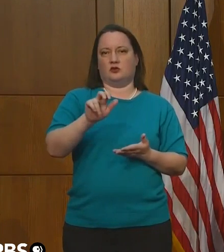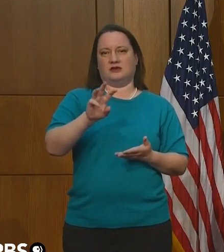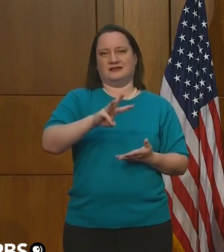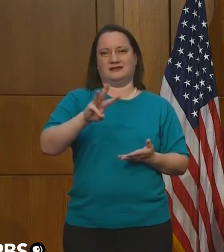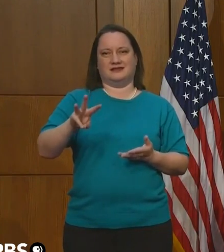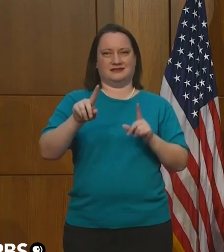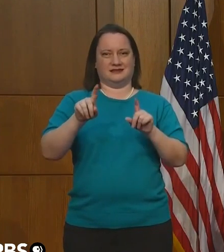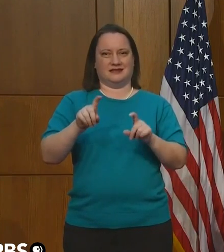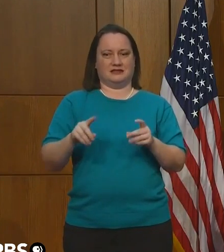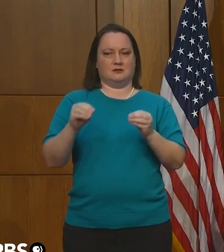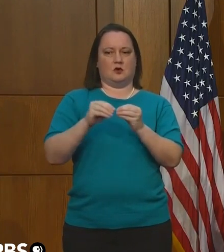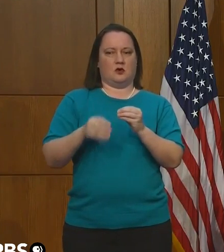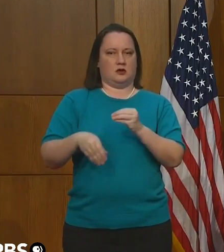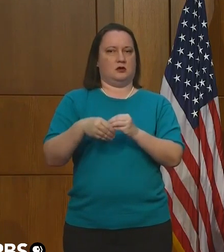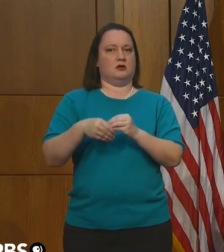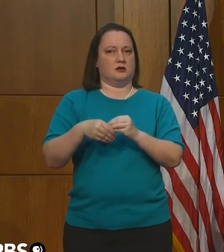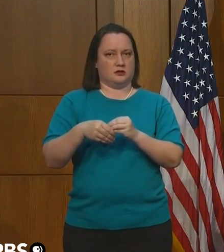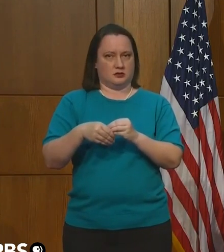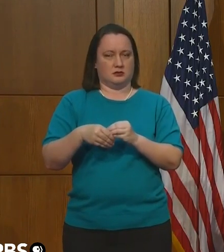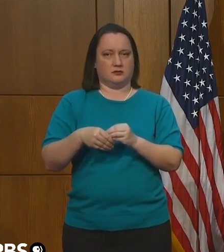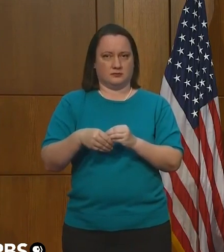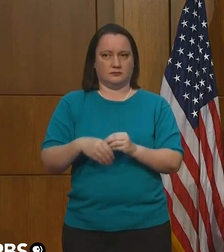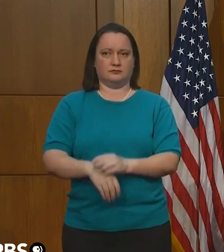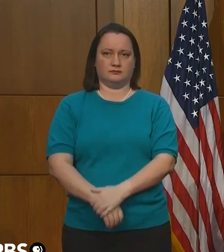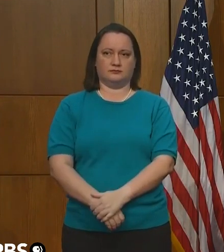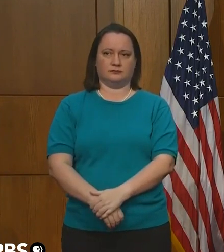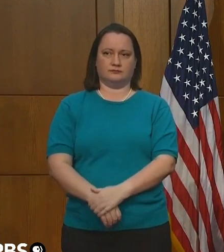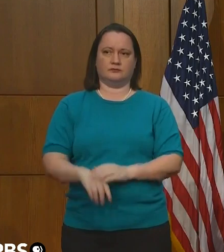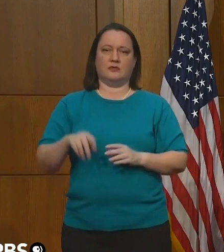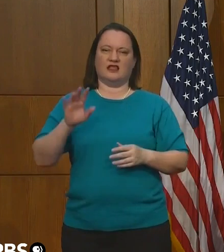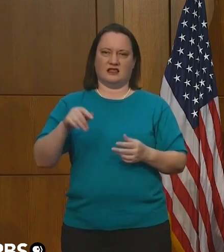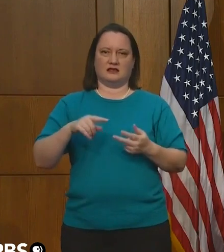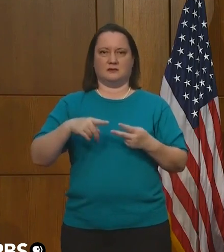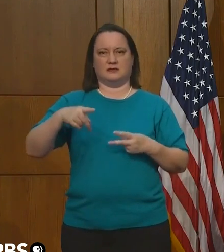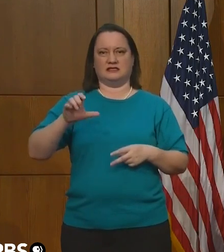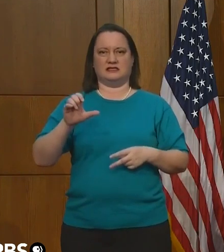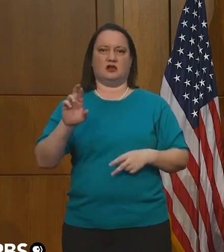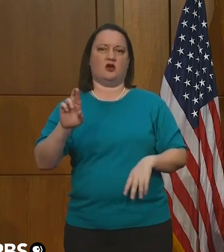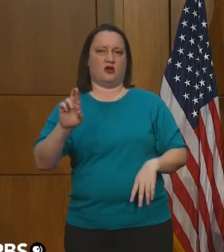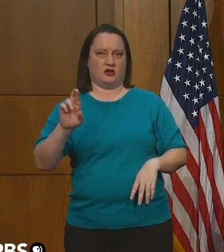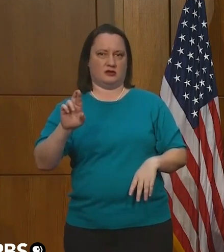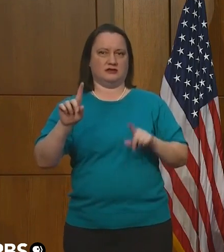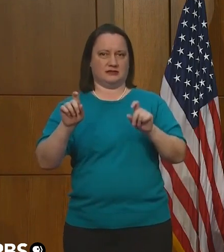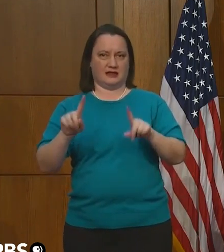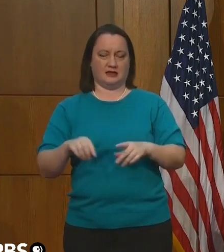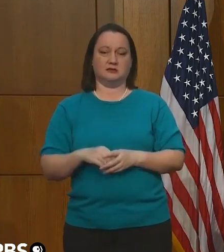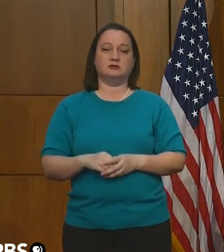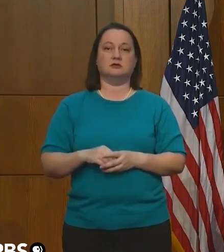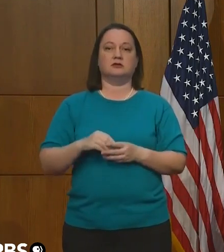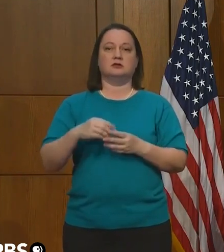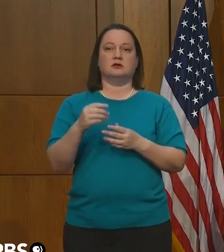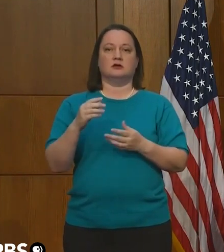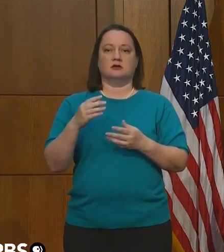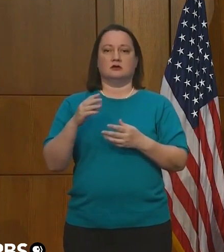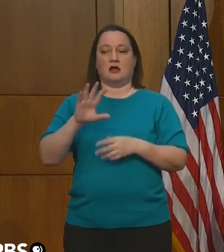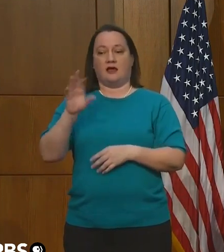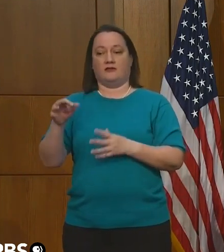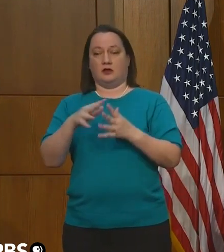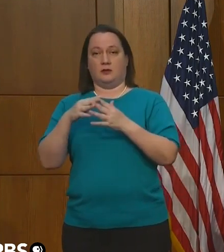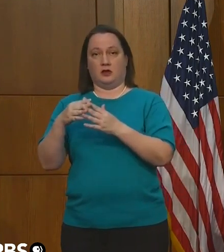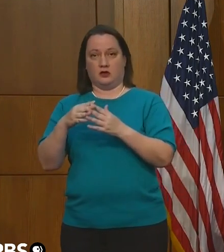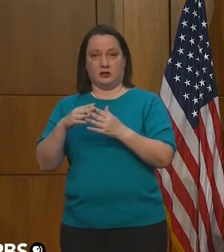8,366 PCR tests. Regarding the demographic breakdown, total cases in the African American